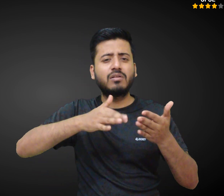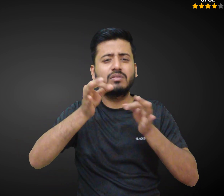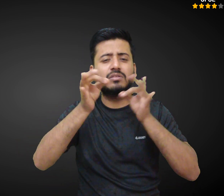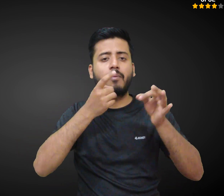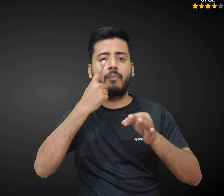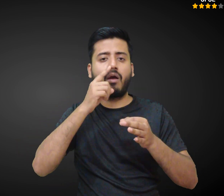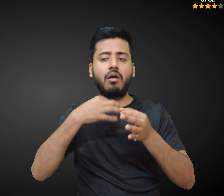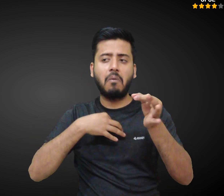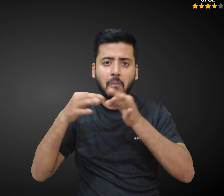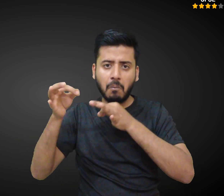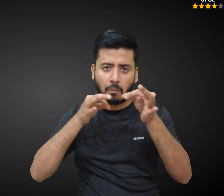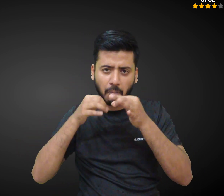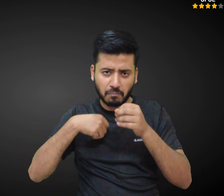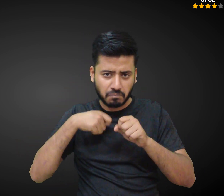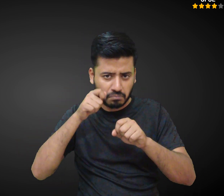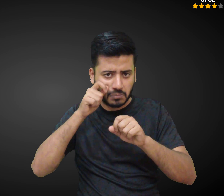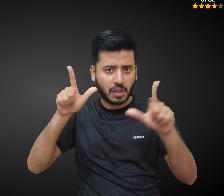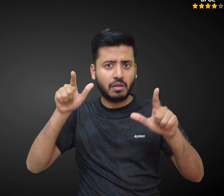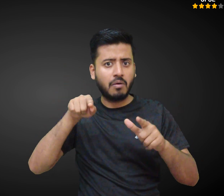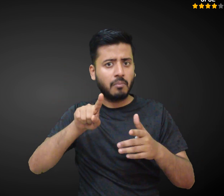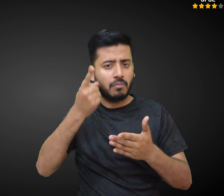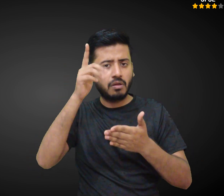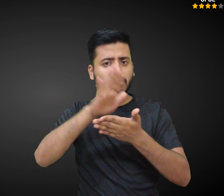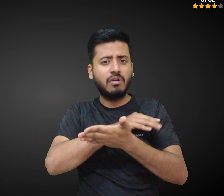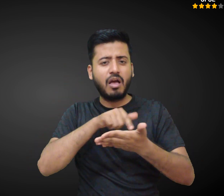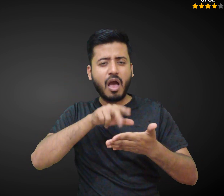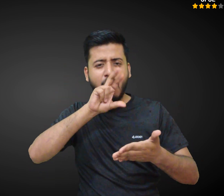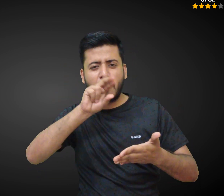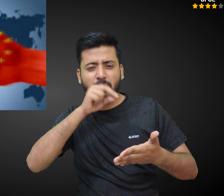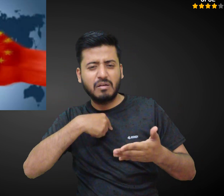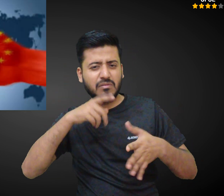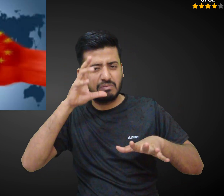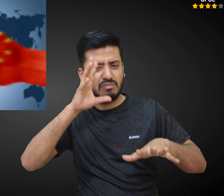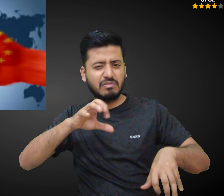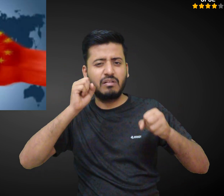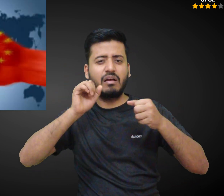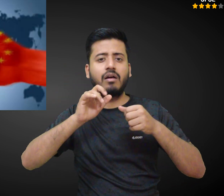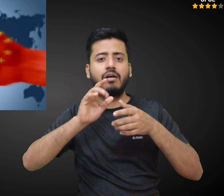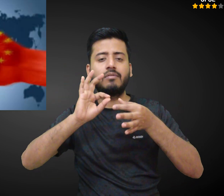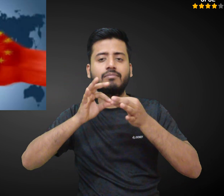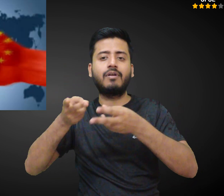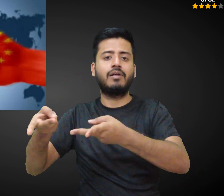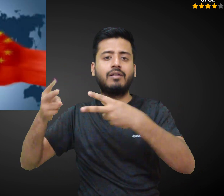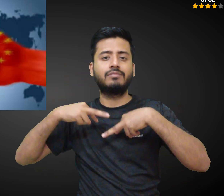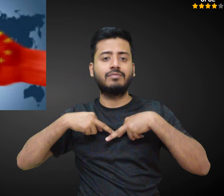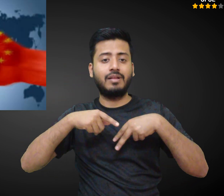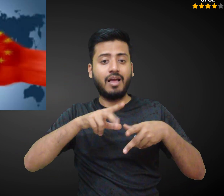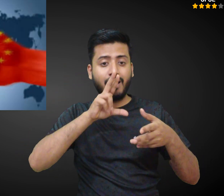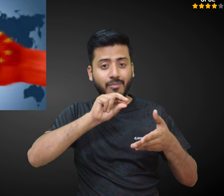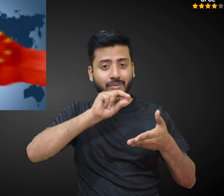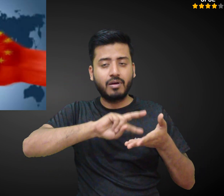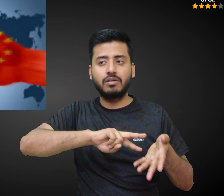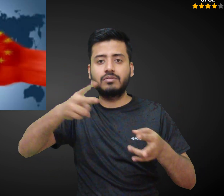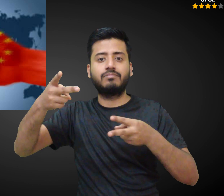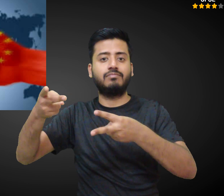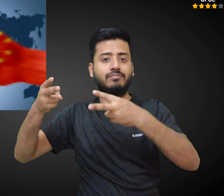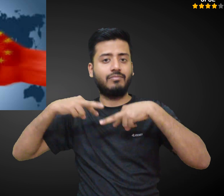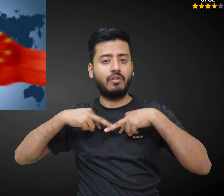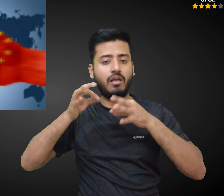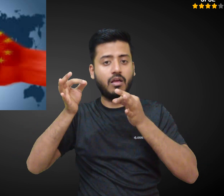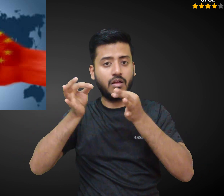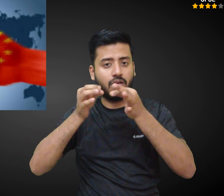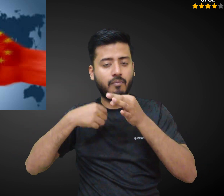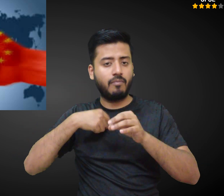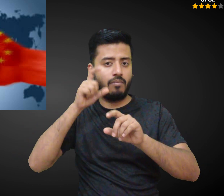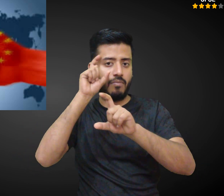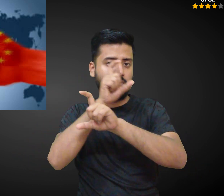alii, dry rot, to enter the country. Seizures. Indian customs authorities have reported increasing seizures of smuggled